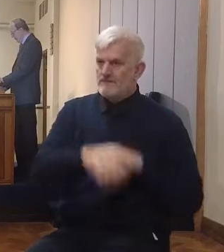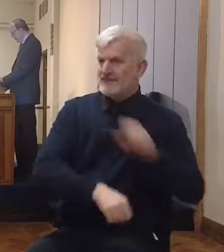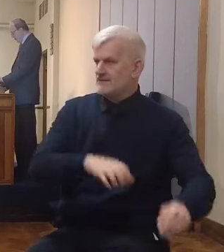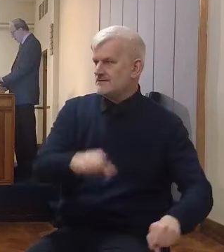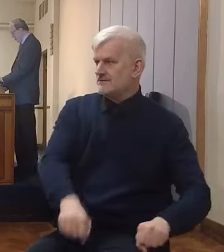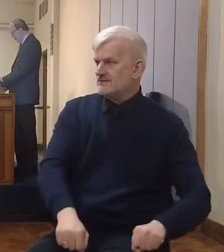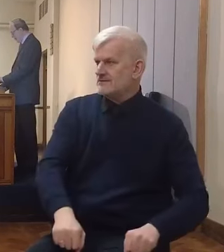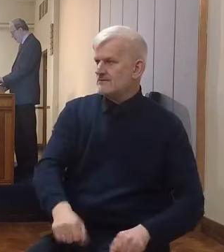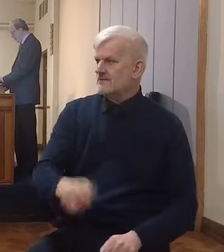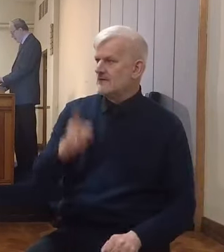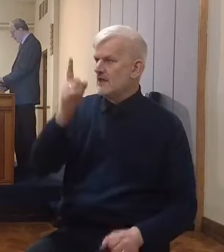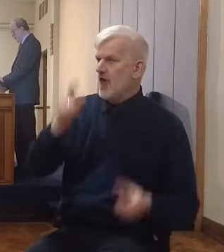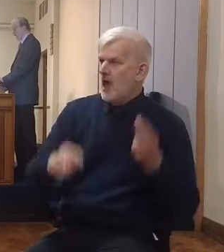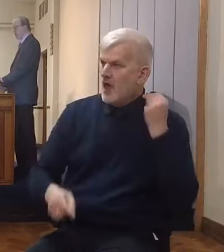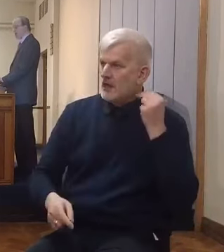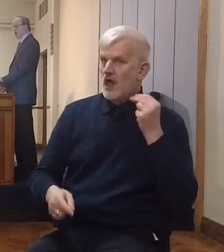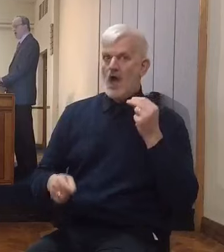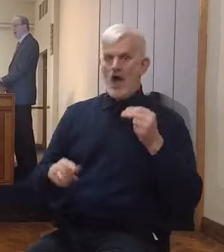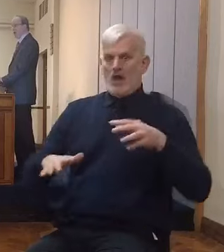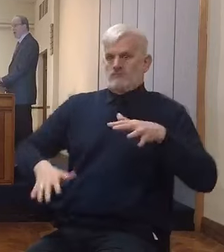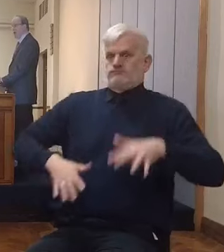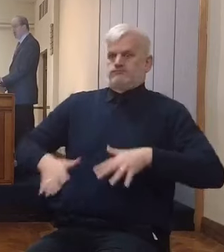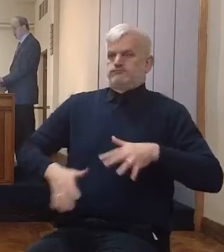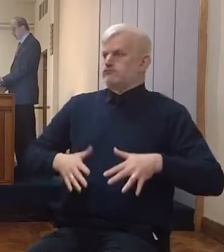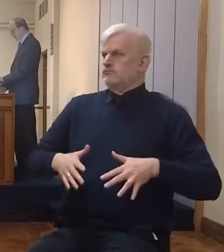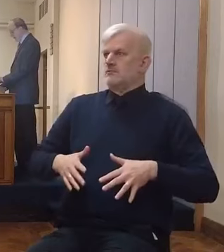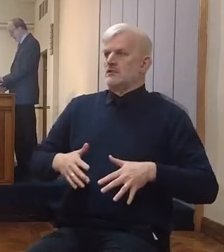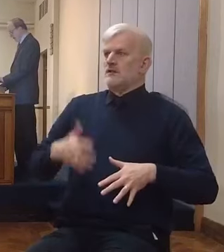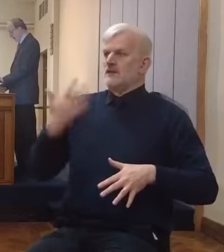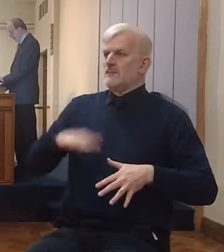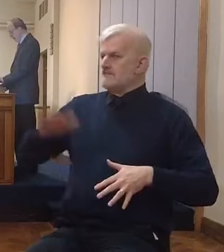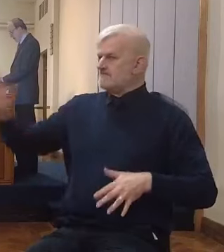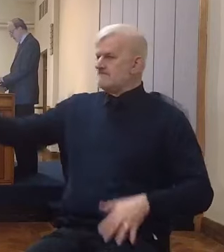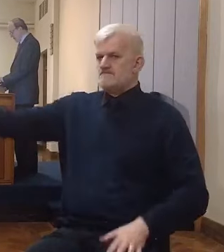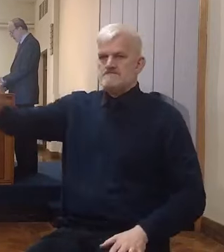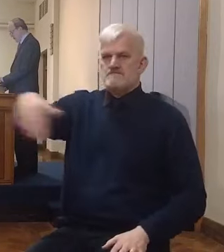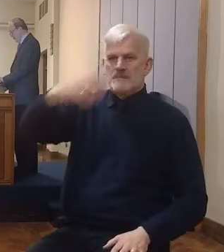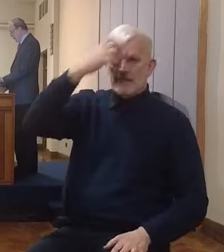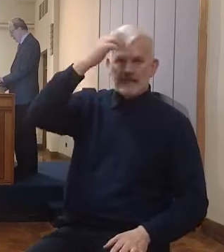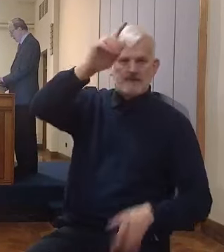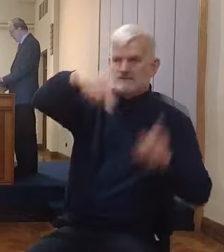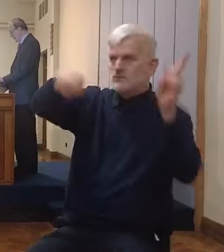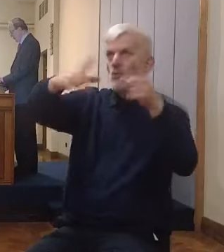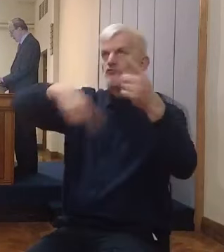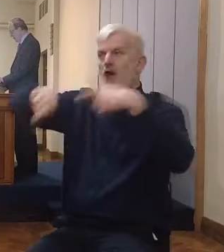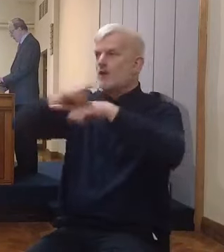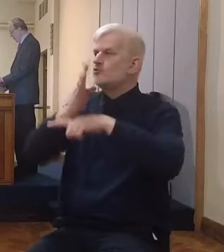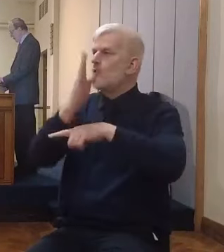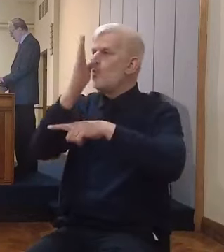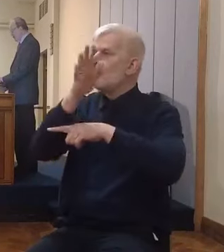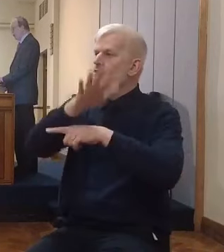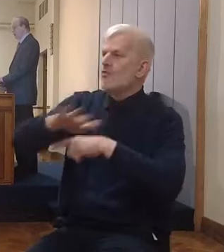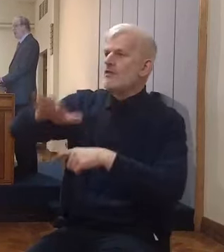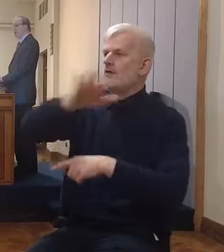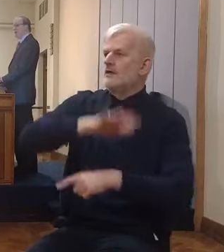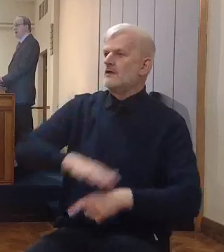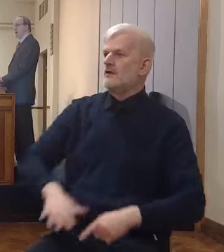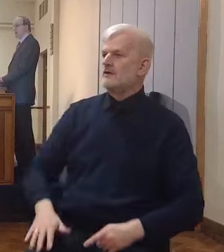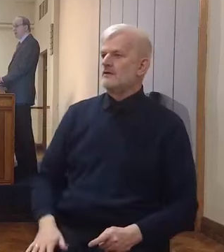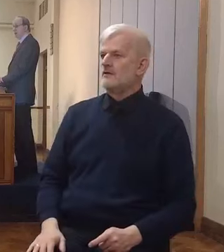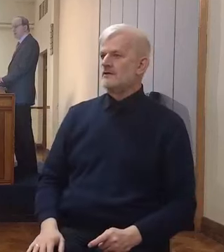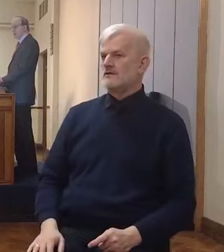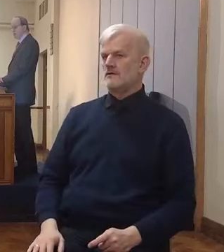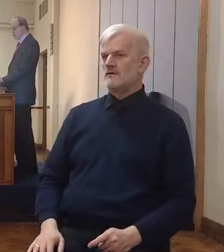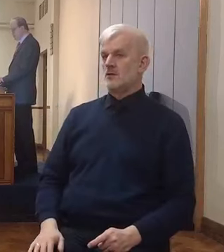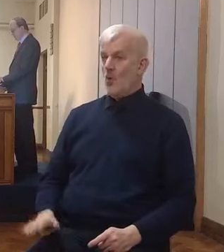that he formed a confederacy or a coalition of northern kingdoms. He only gets some